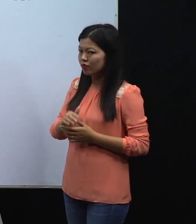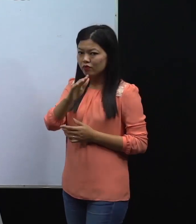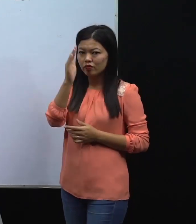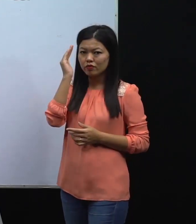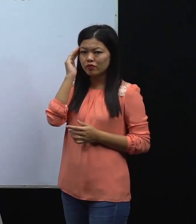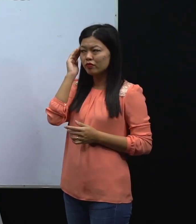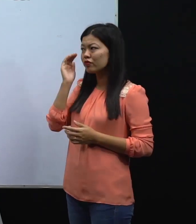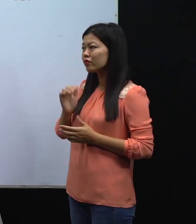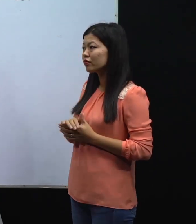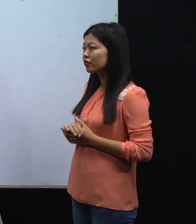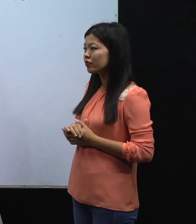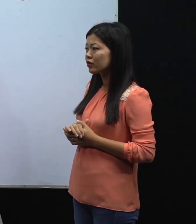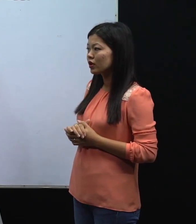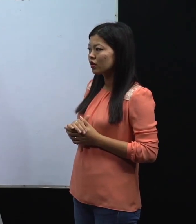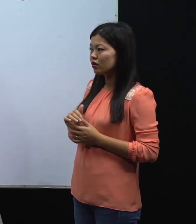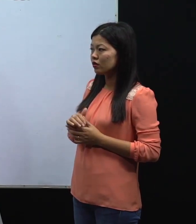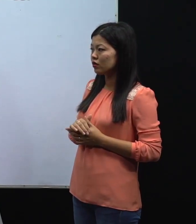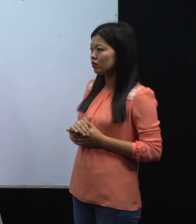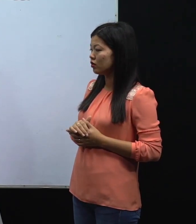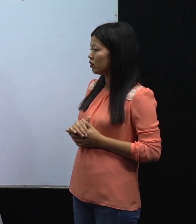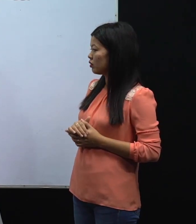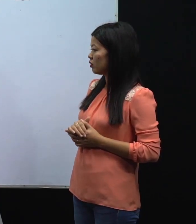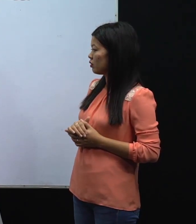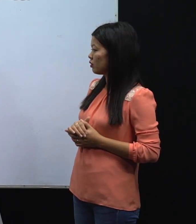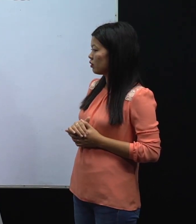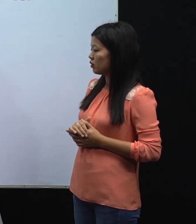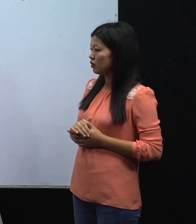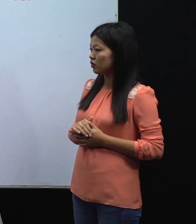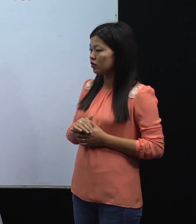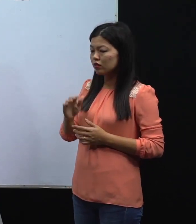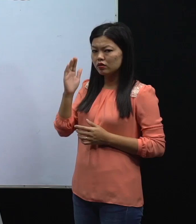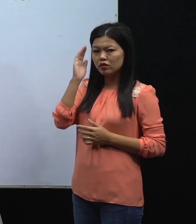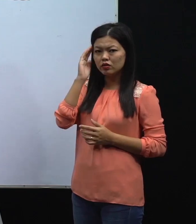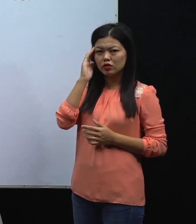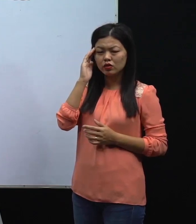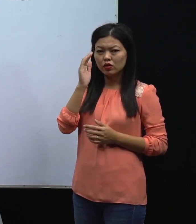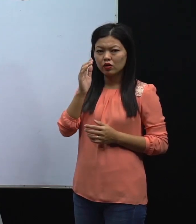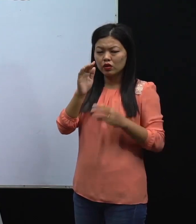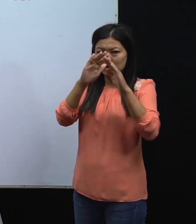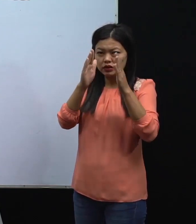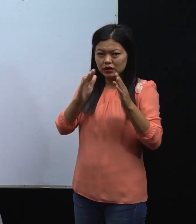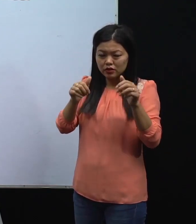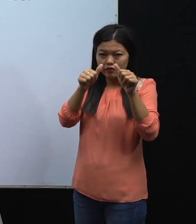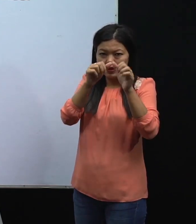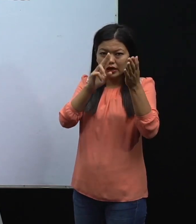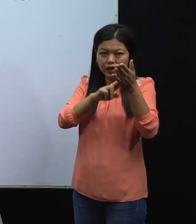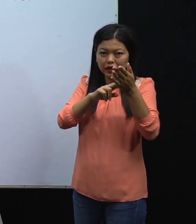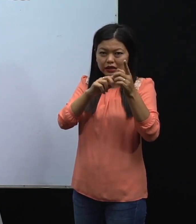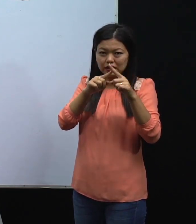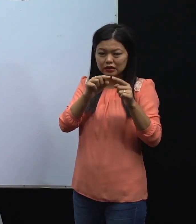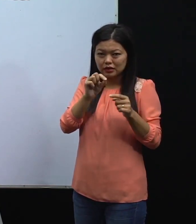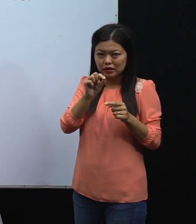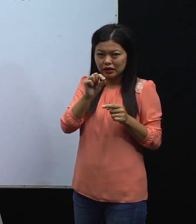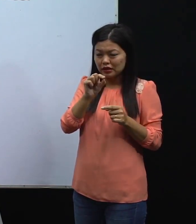the just relative size of an the radius of an ant? For an ant, okay,